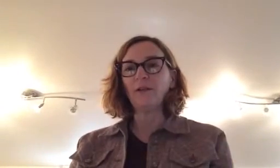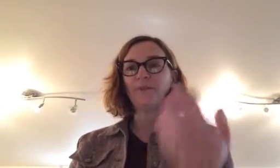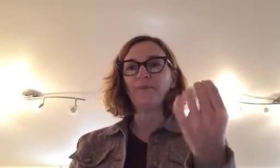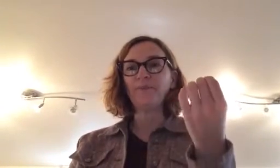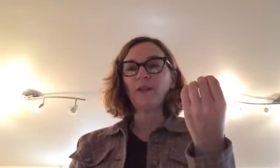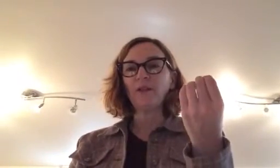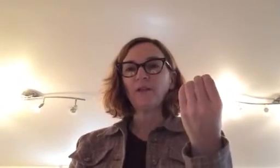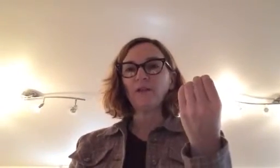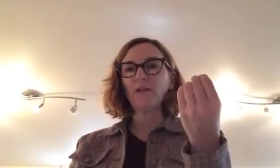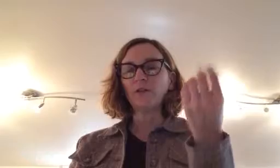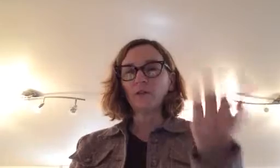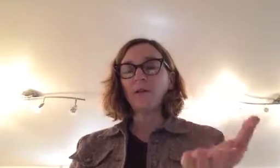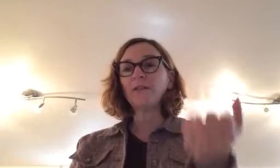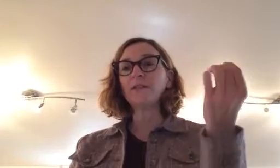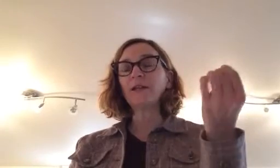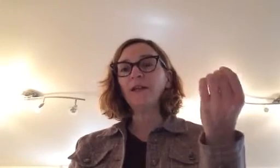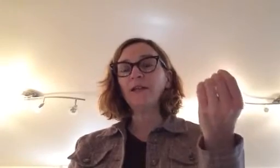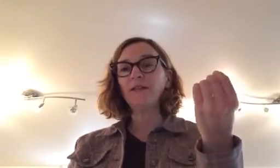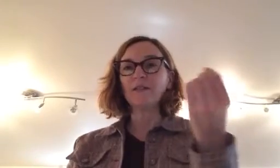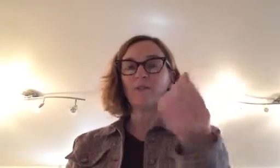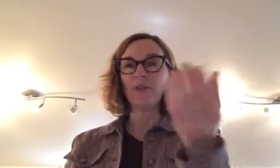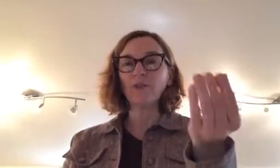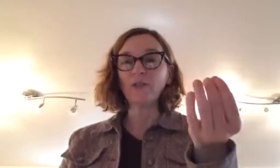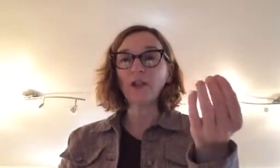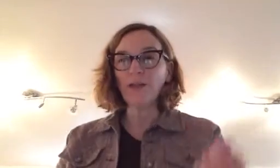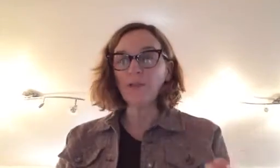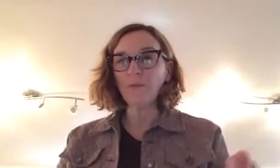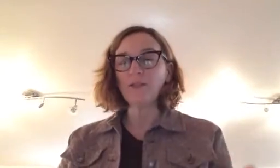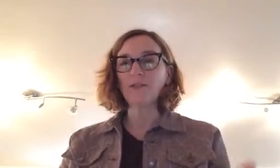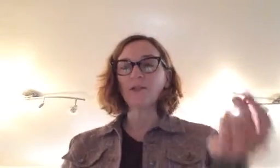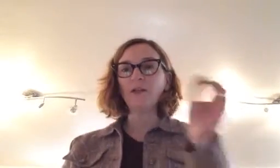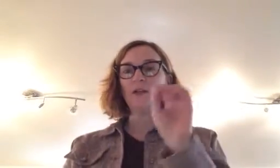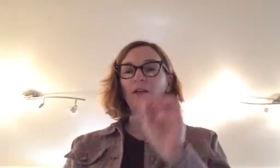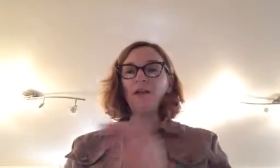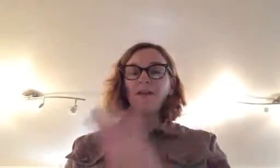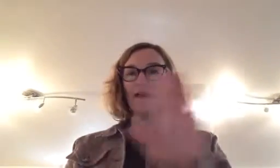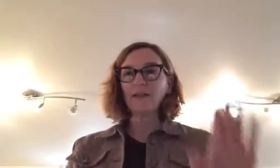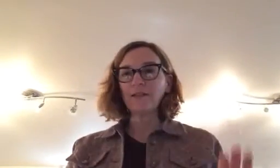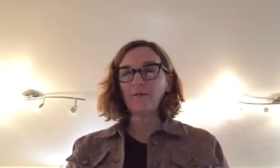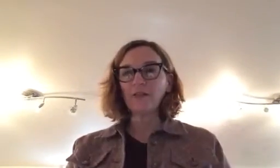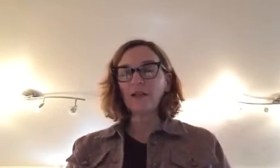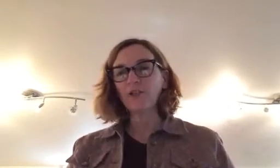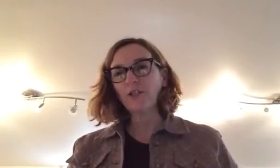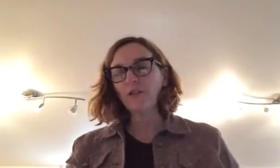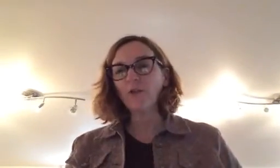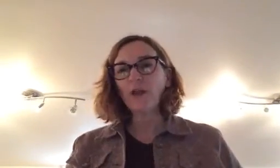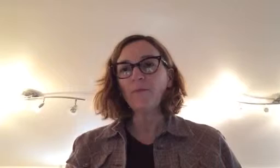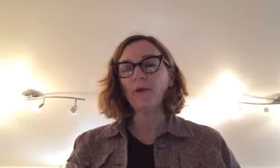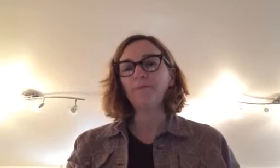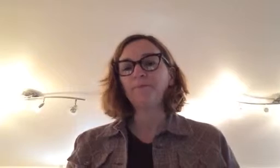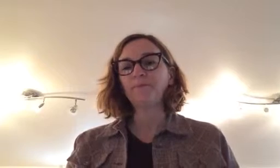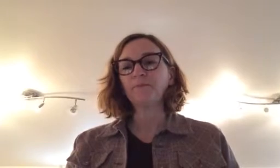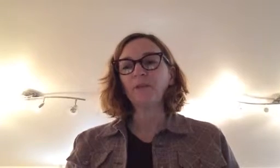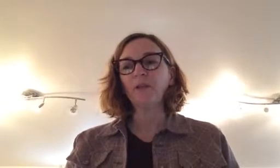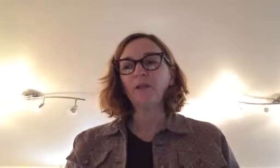the London Correspondence Society and some of the other documents in that same section in Cranmer.